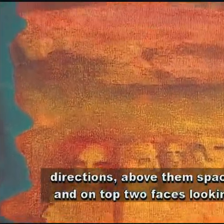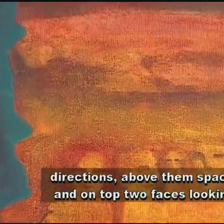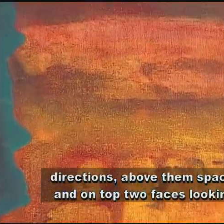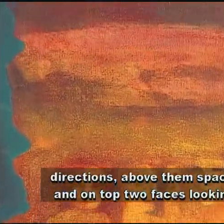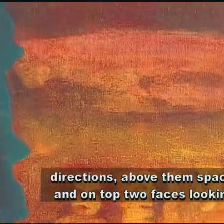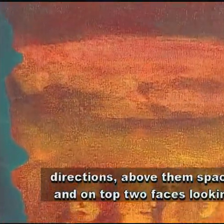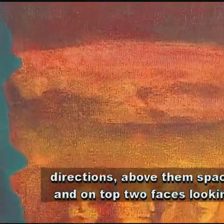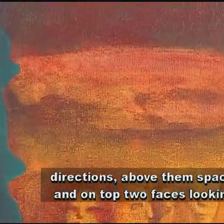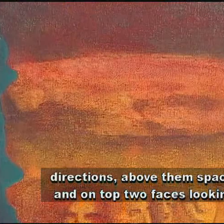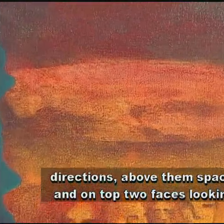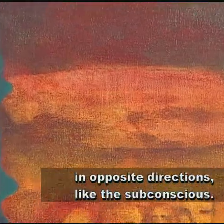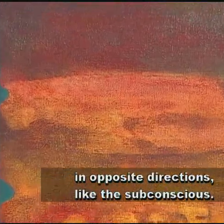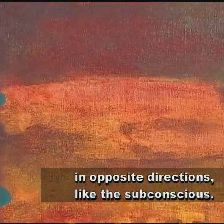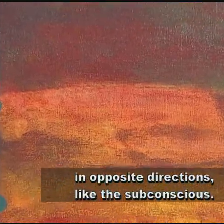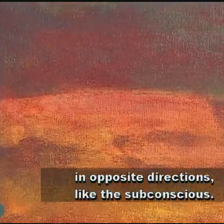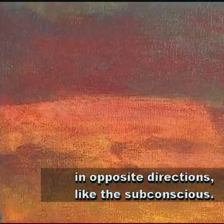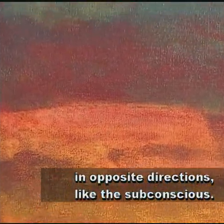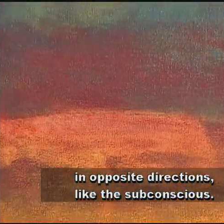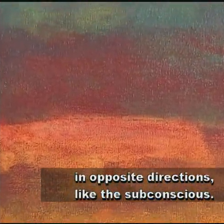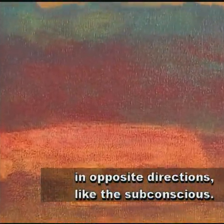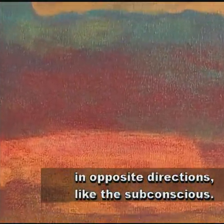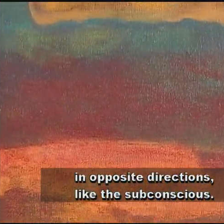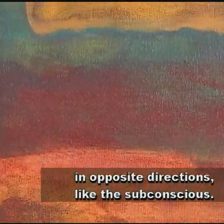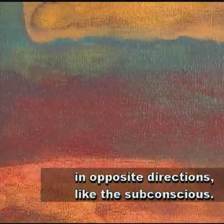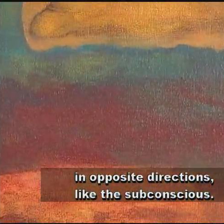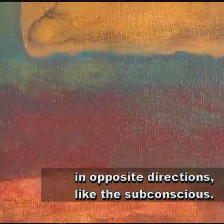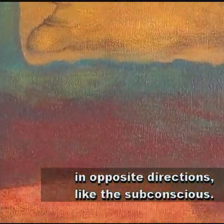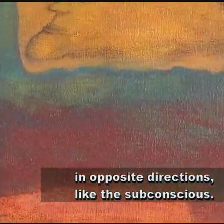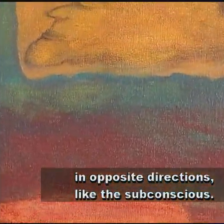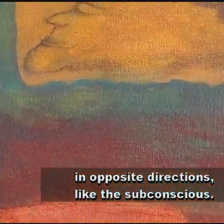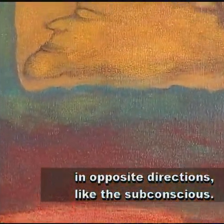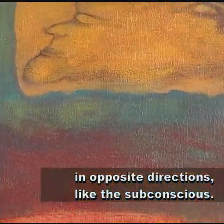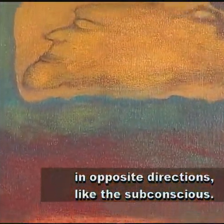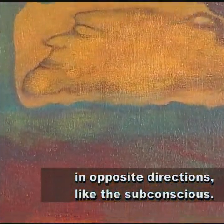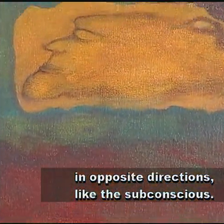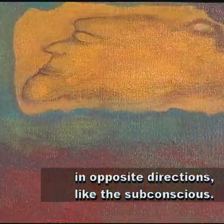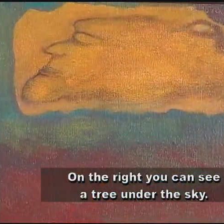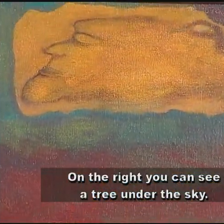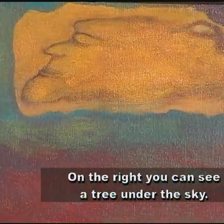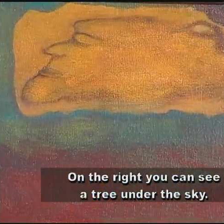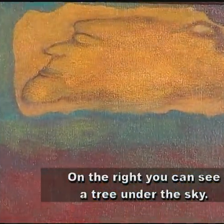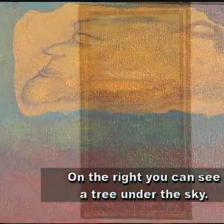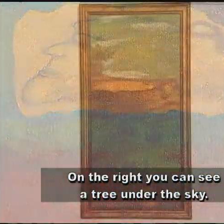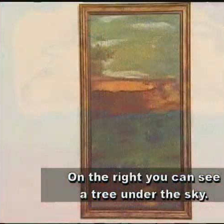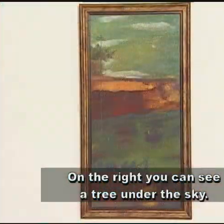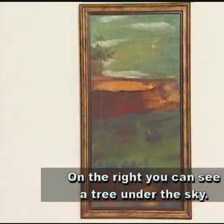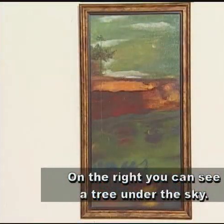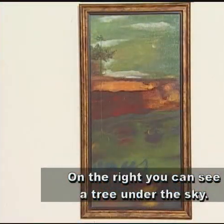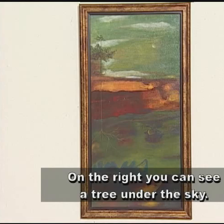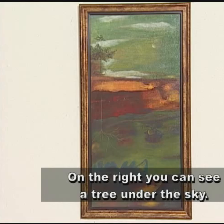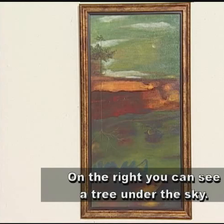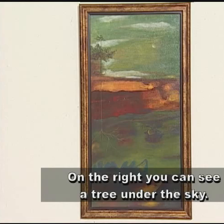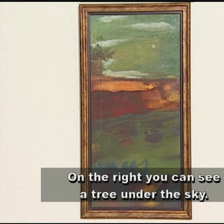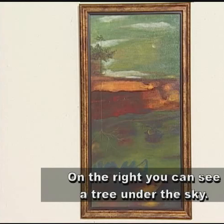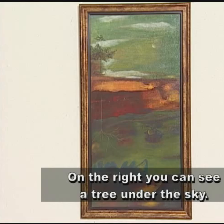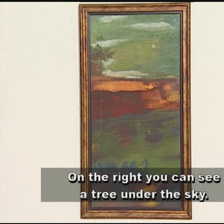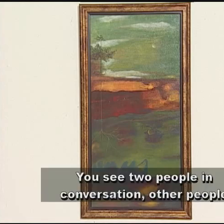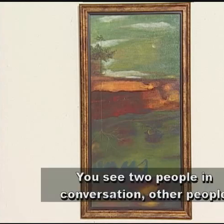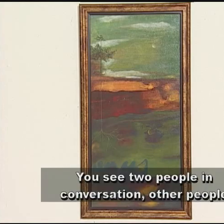them, space. And on top, two faces looking in opposite directions like the subconscious. On the right, you can see a tree under the